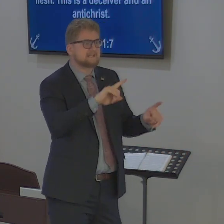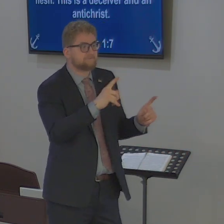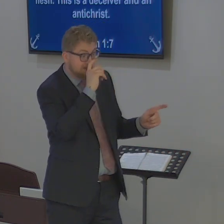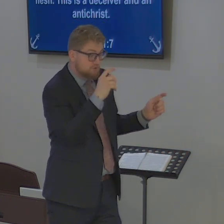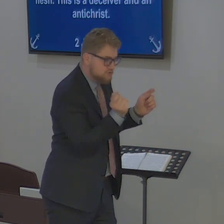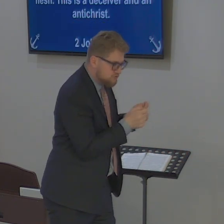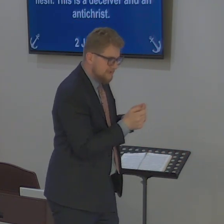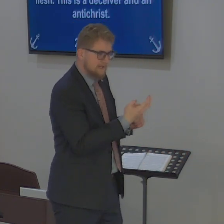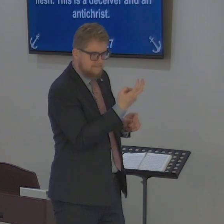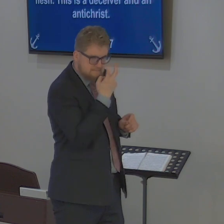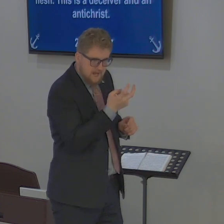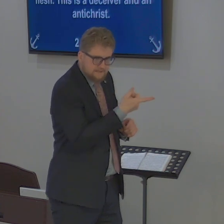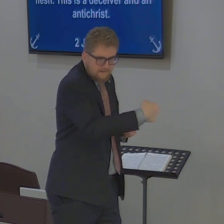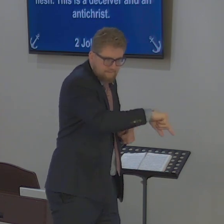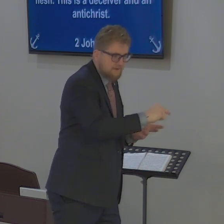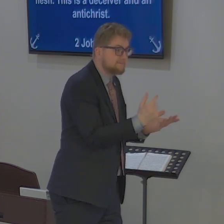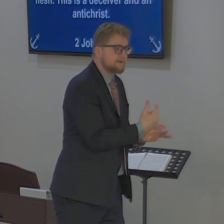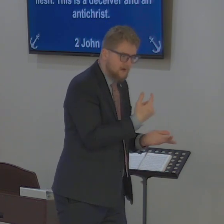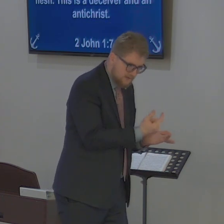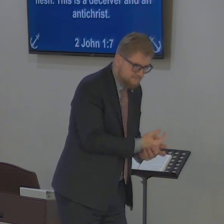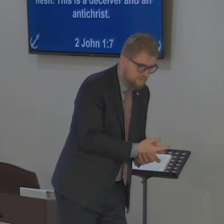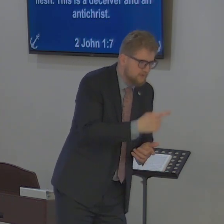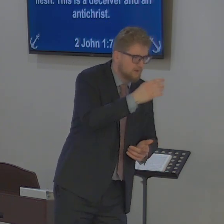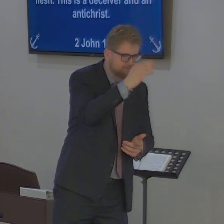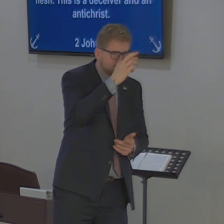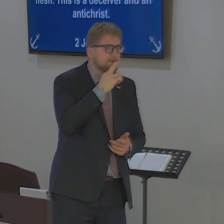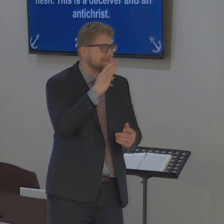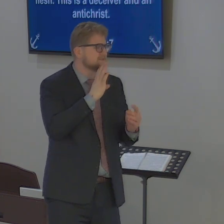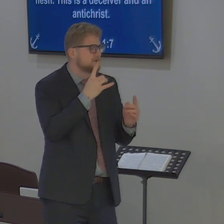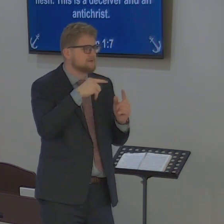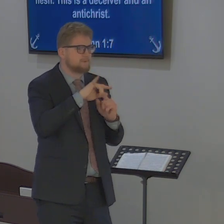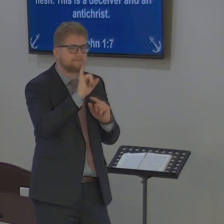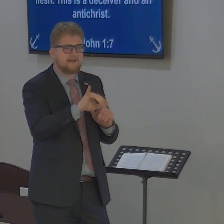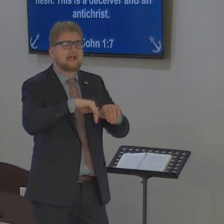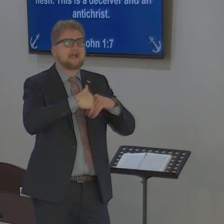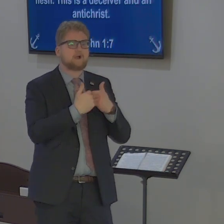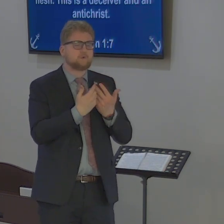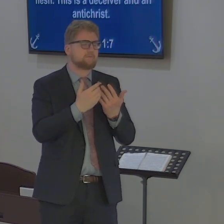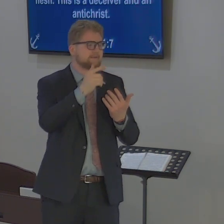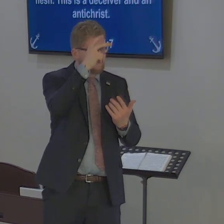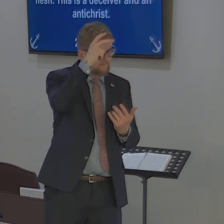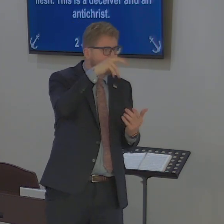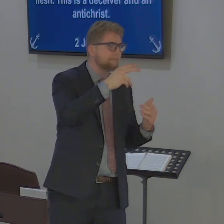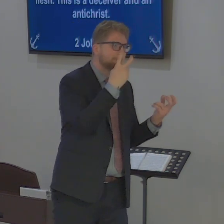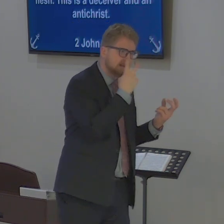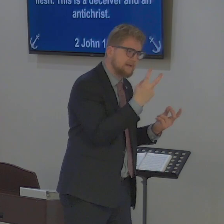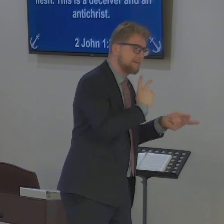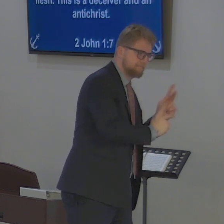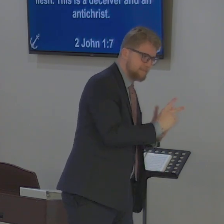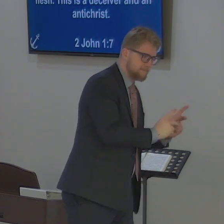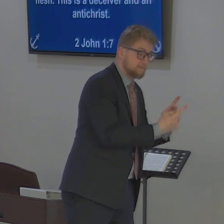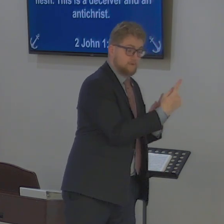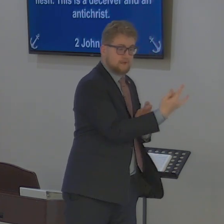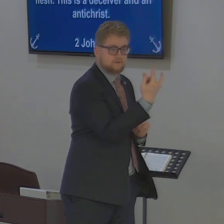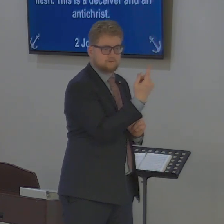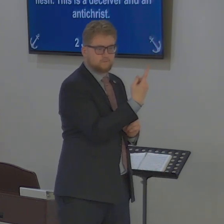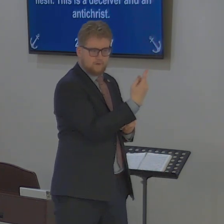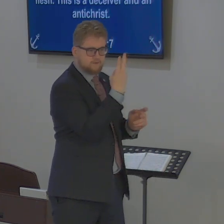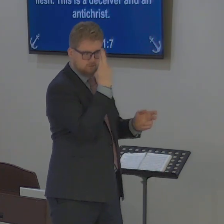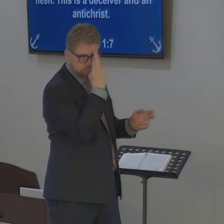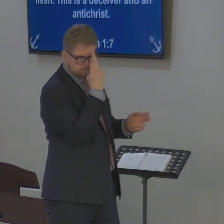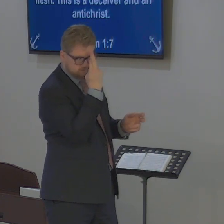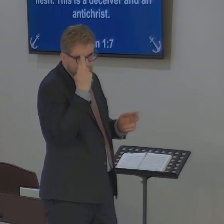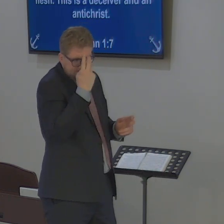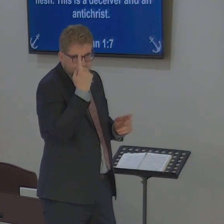them to the gospel, Corinthians tells us. That's what the devil is doing, is blinding them, okay? So that's one reason for the deception. But